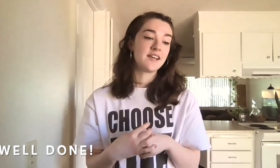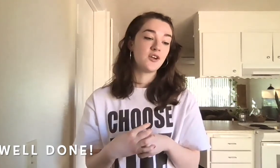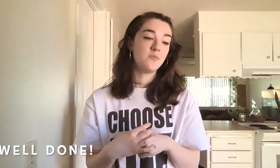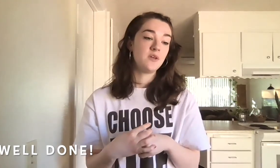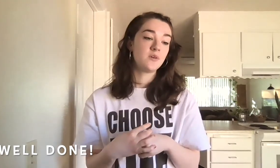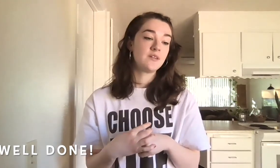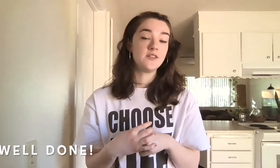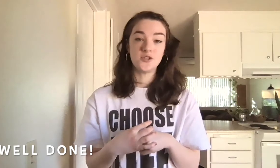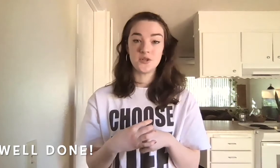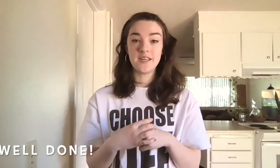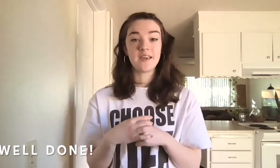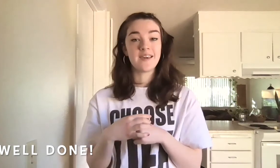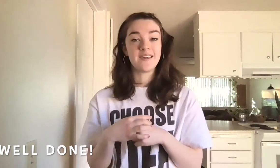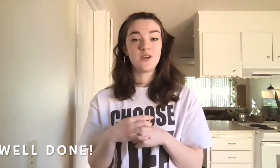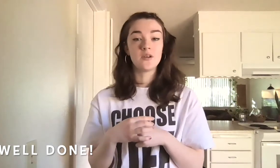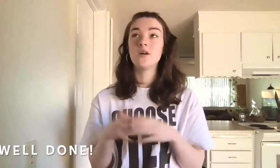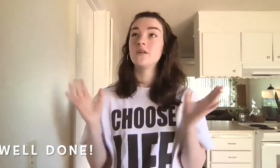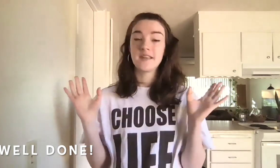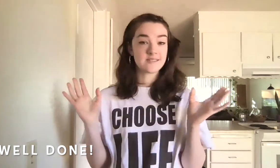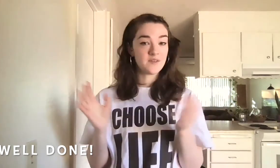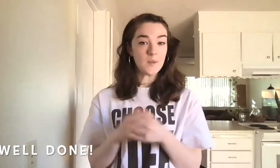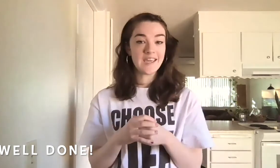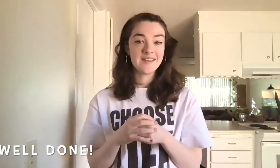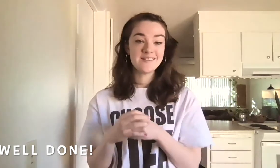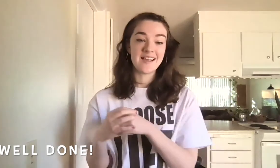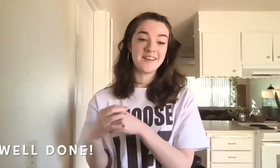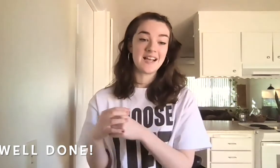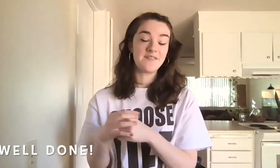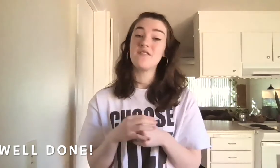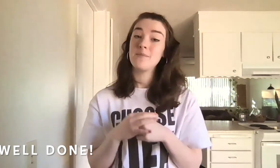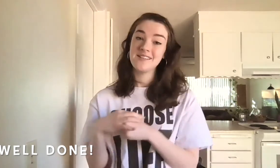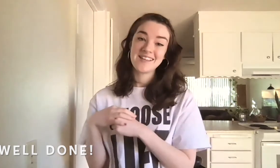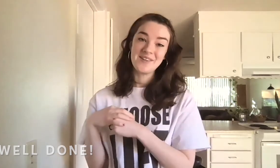hope you all enjoy your long Thanksgiving weekend and have a fabulous time.